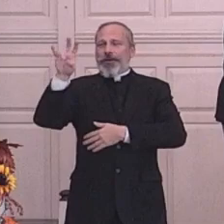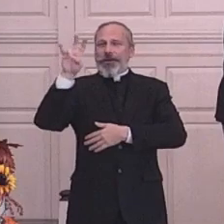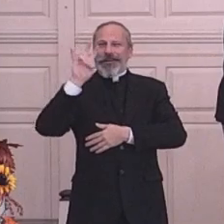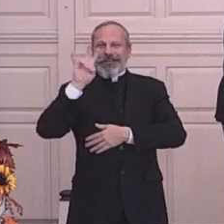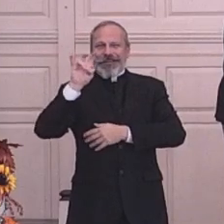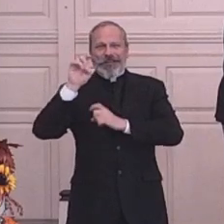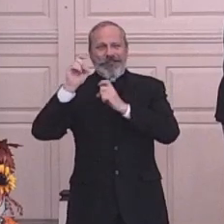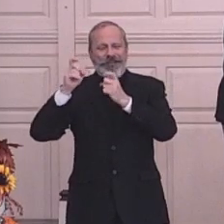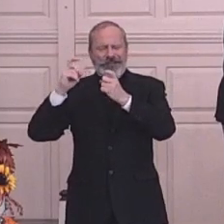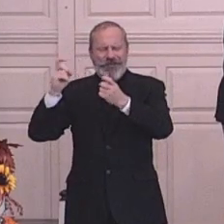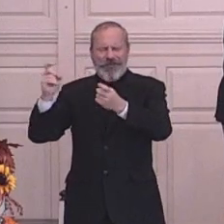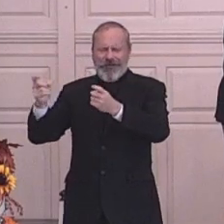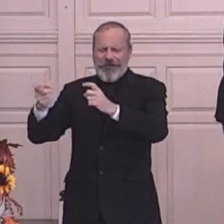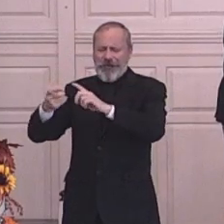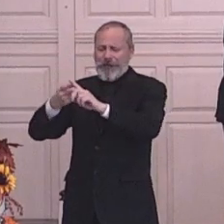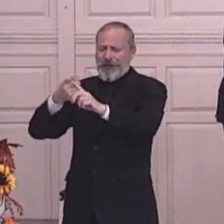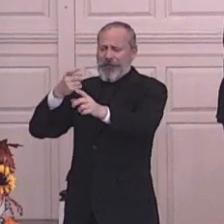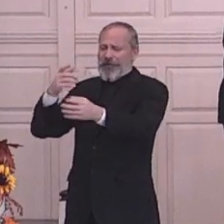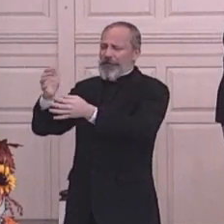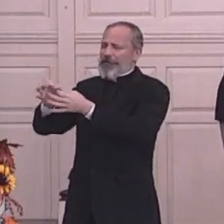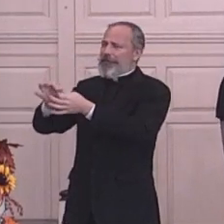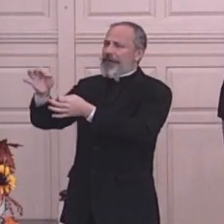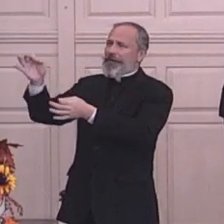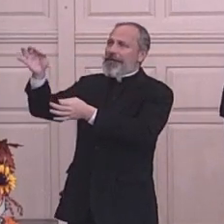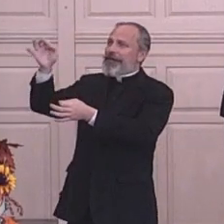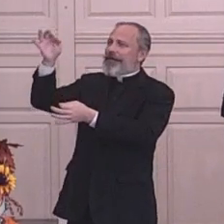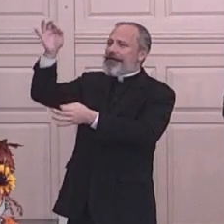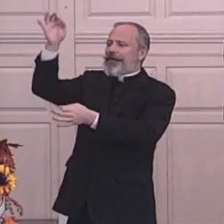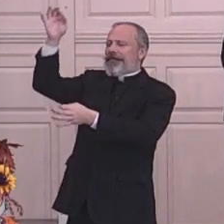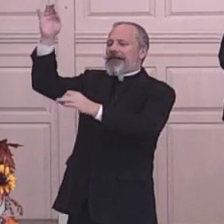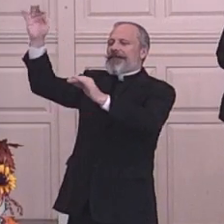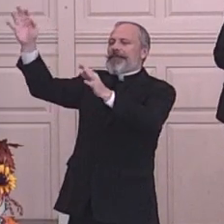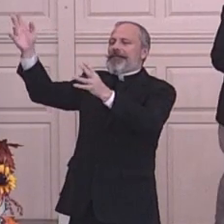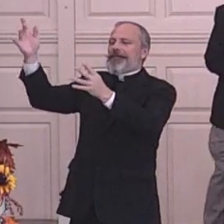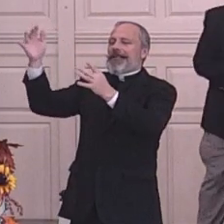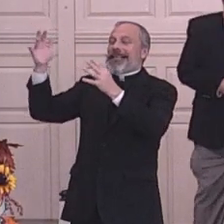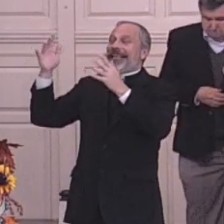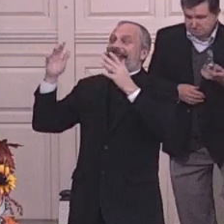flow, all gifts that from the